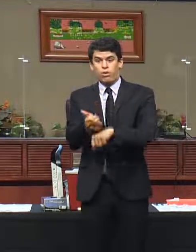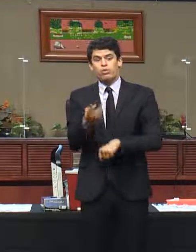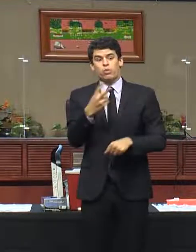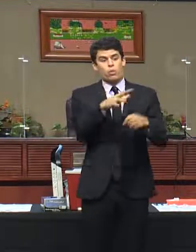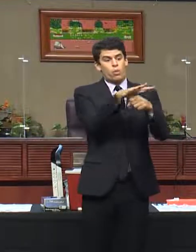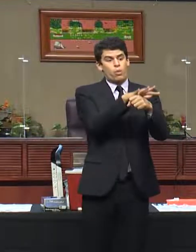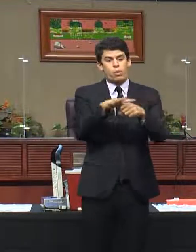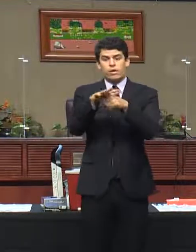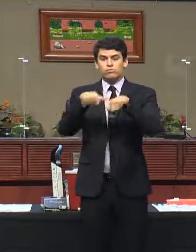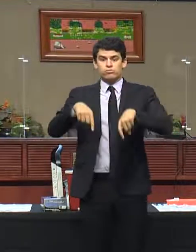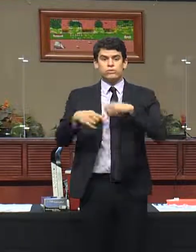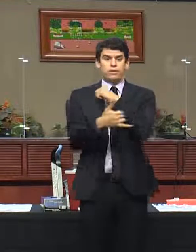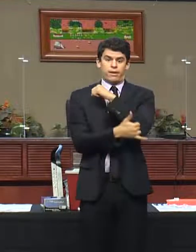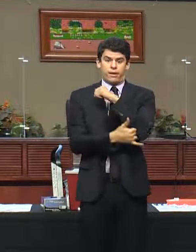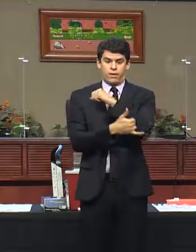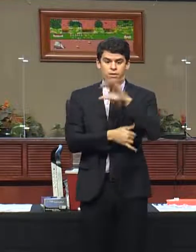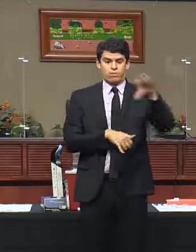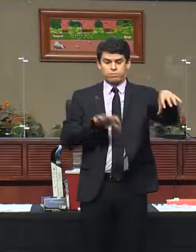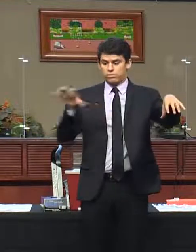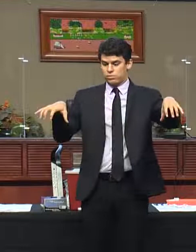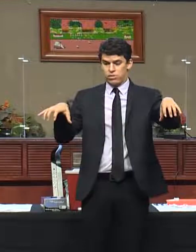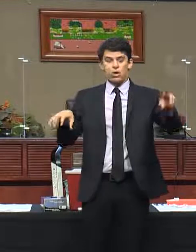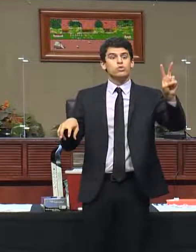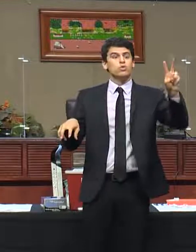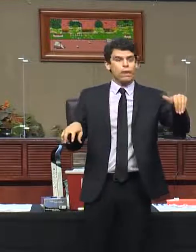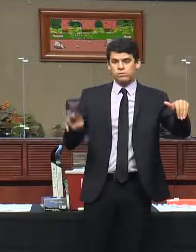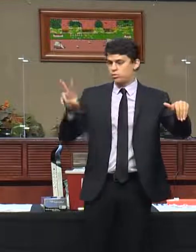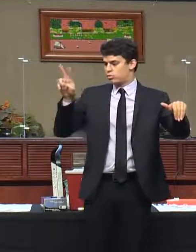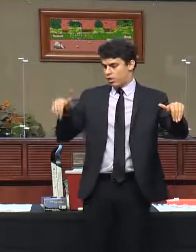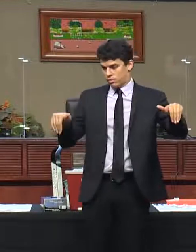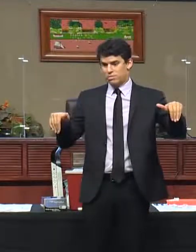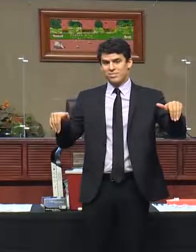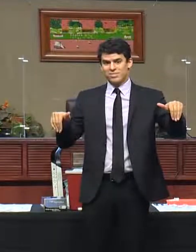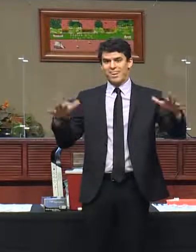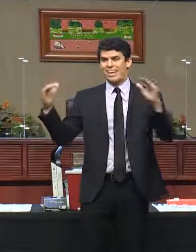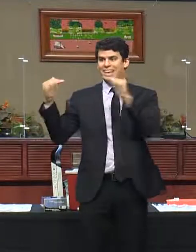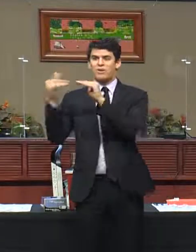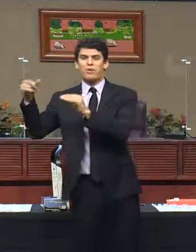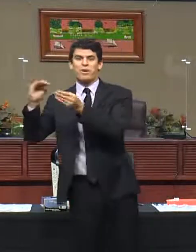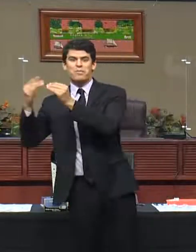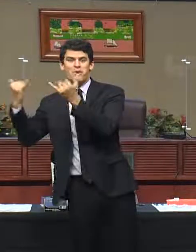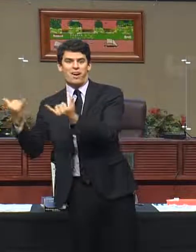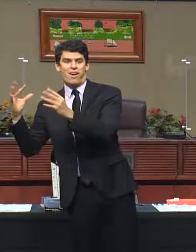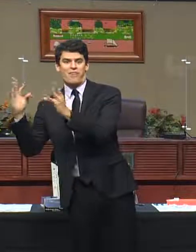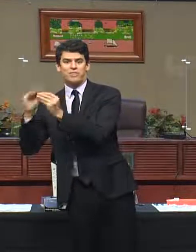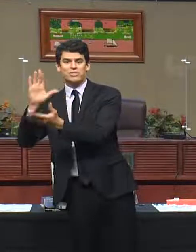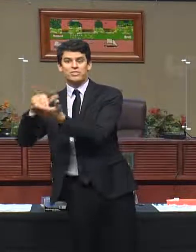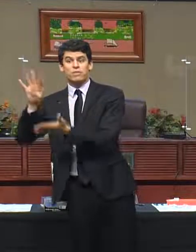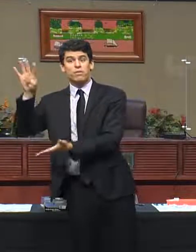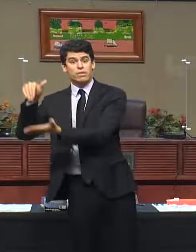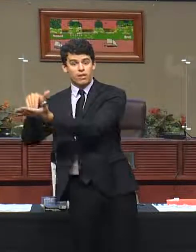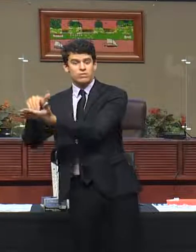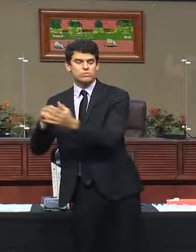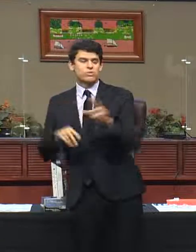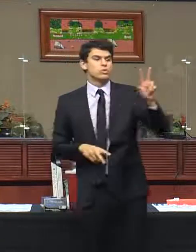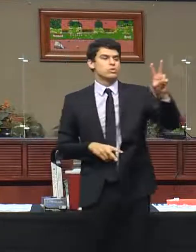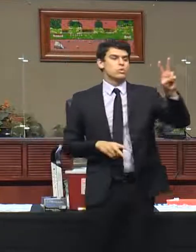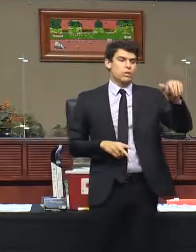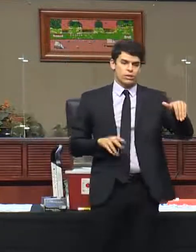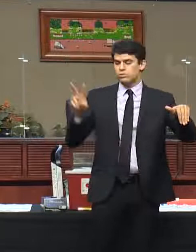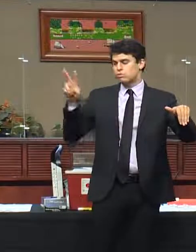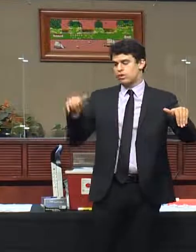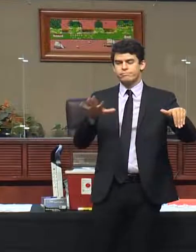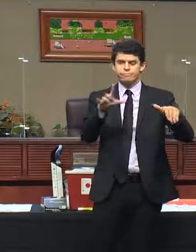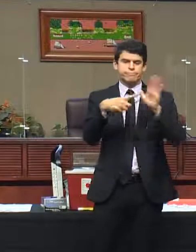of the county that are doing 2,000 each or about 2,000 each, so that this is just an example, let's say west and